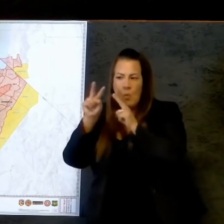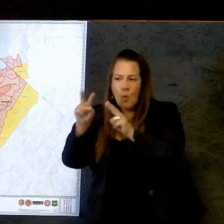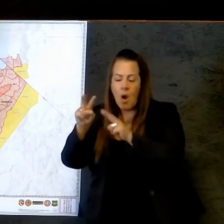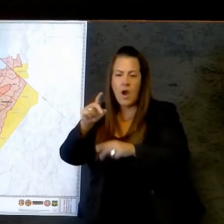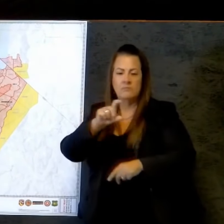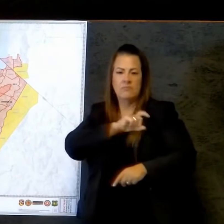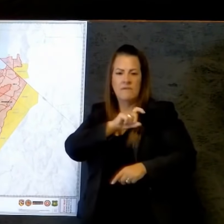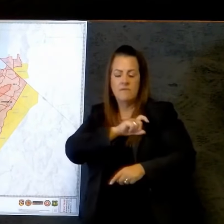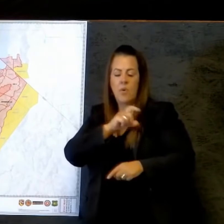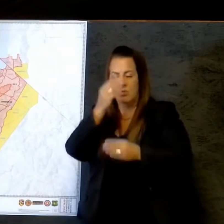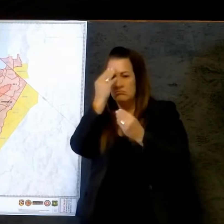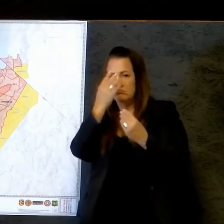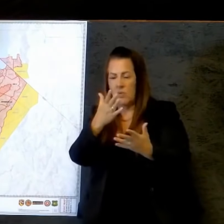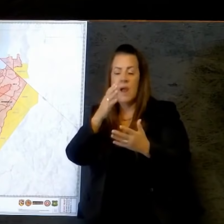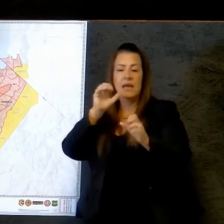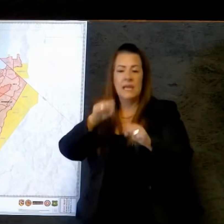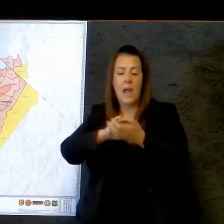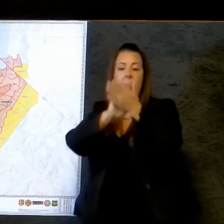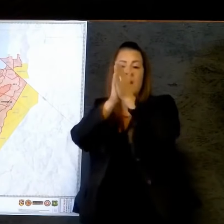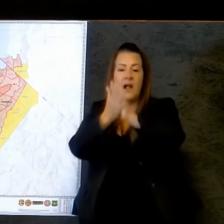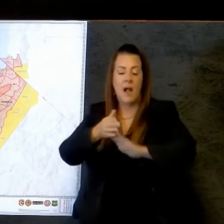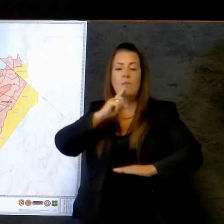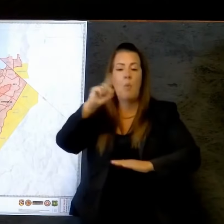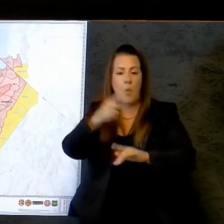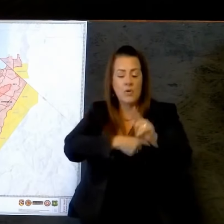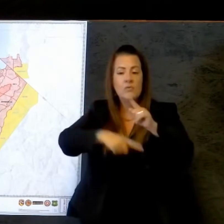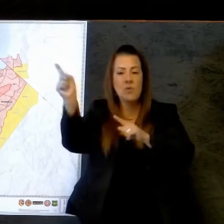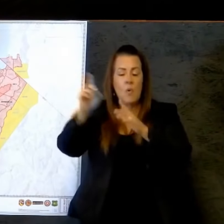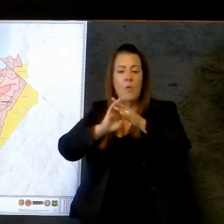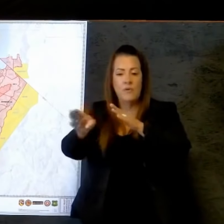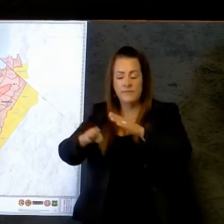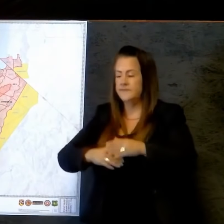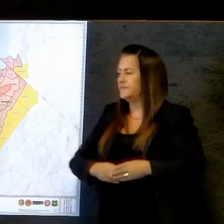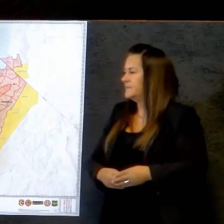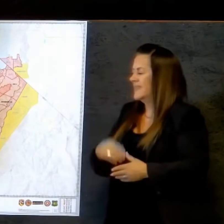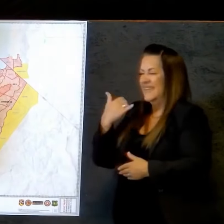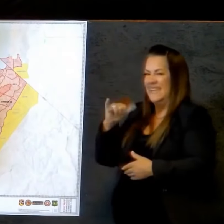and we have to change this into an order. But in a warning area, you do not have to leave.